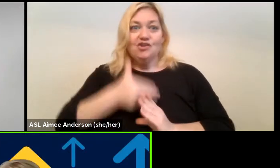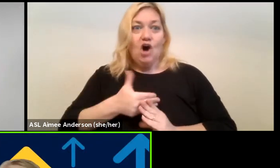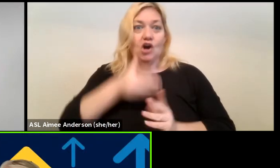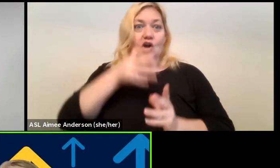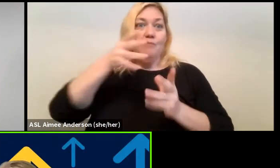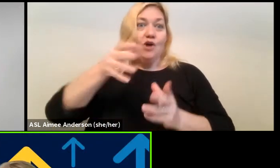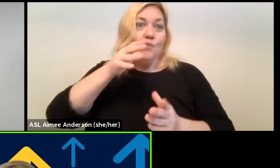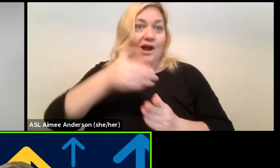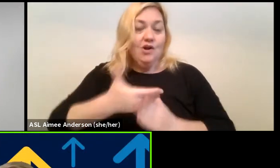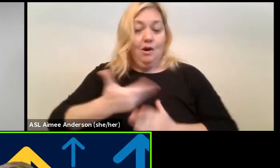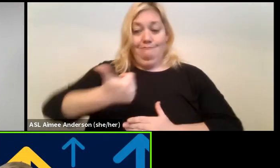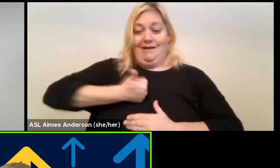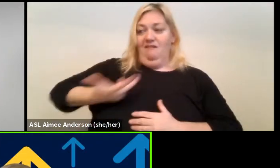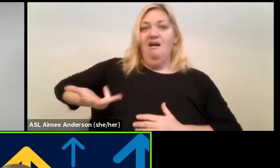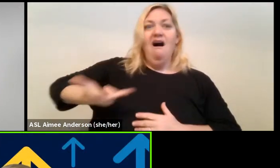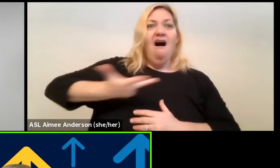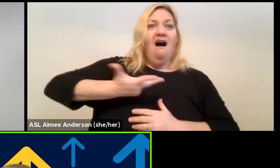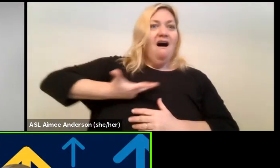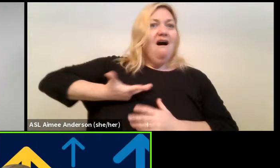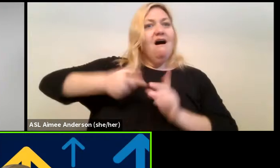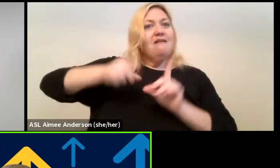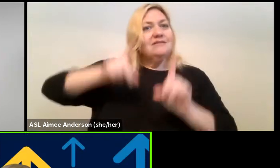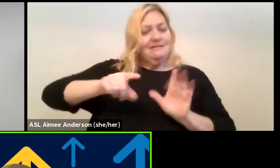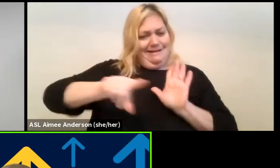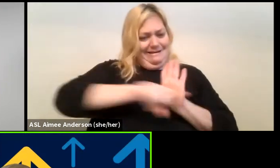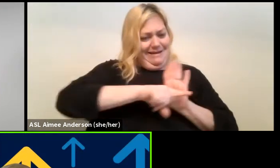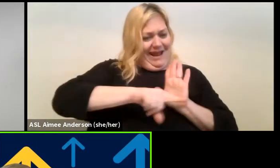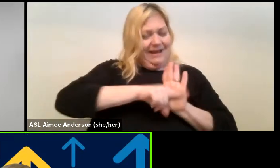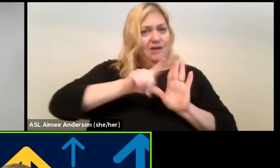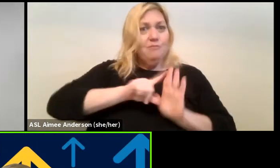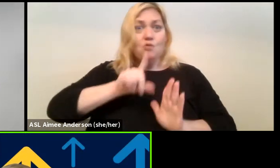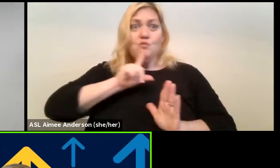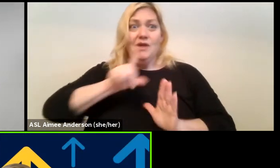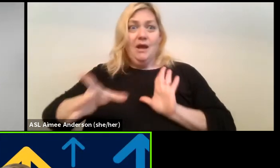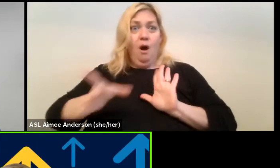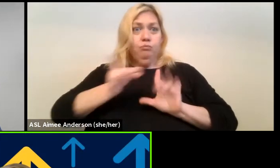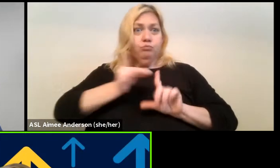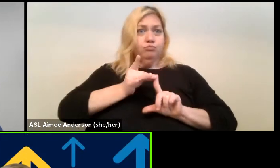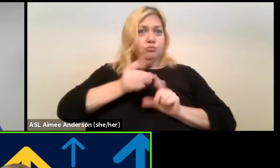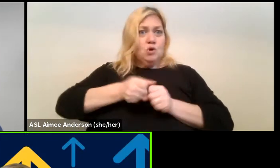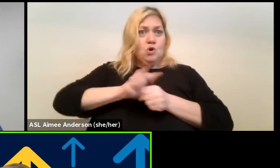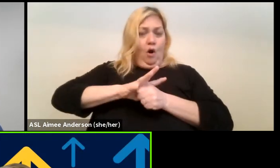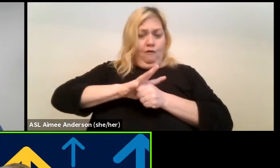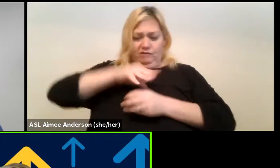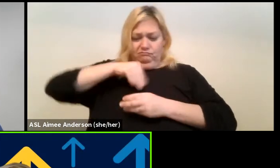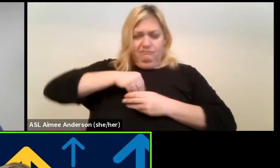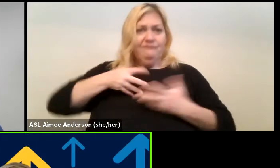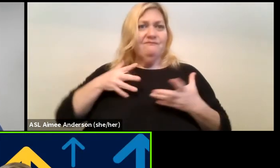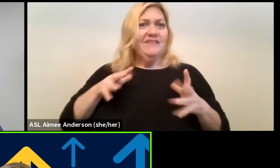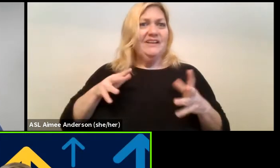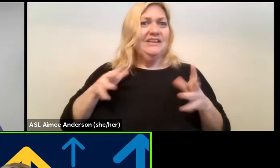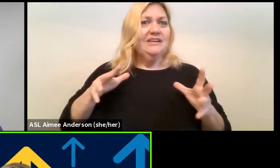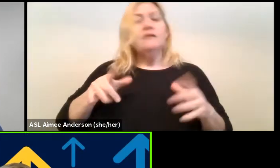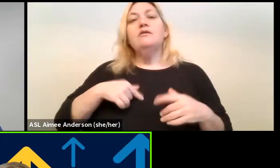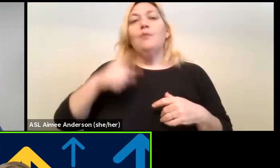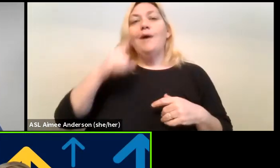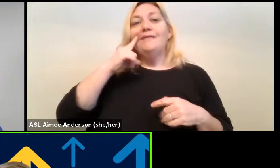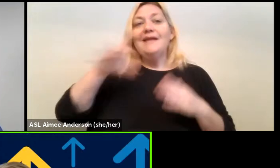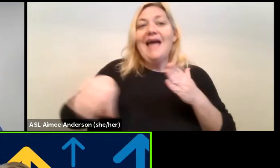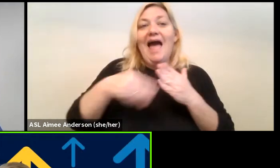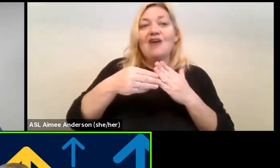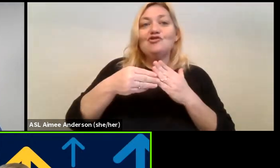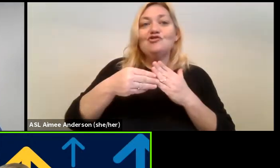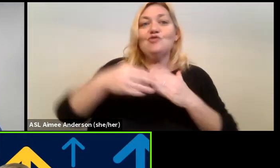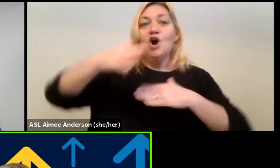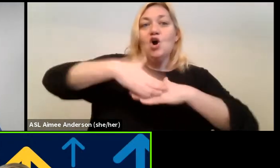and myself, we all tested negative even though clinically we had COVID. So I do think extra precautions